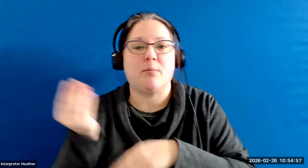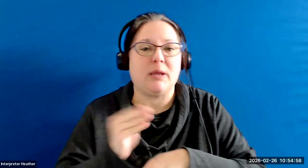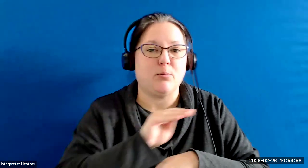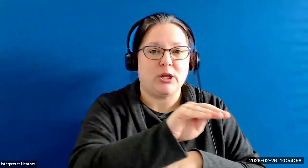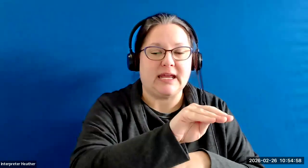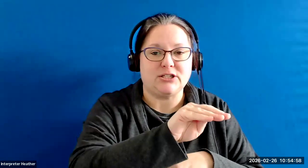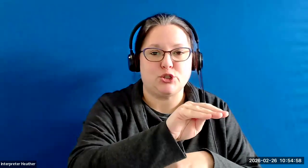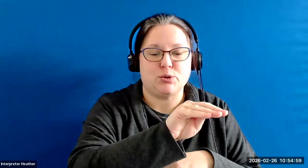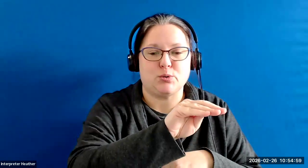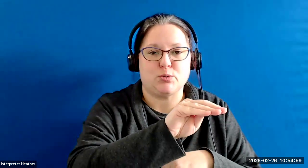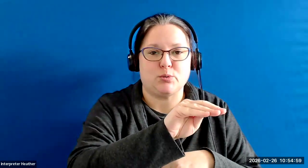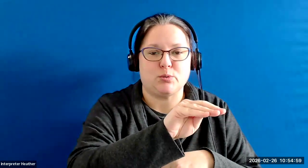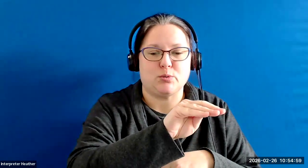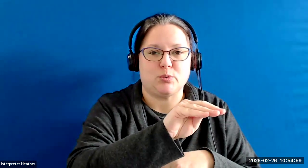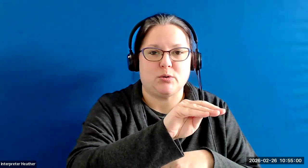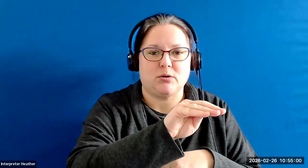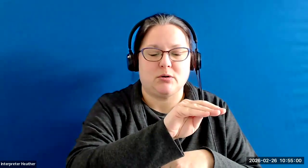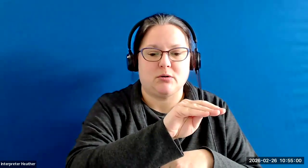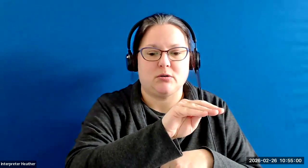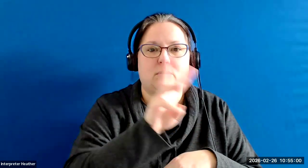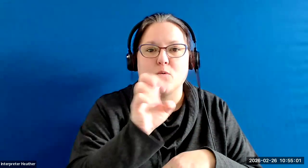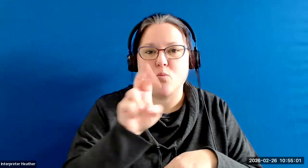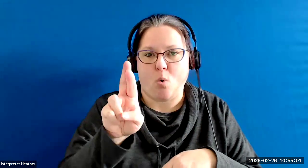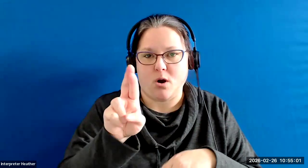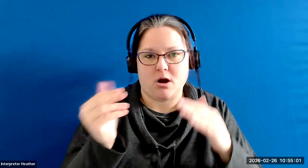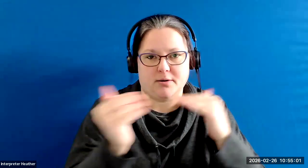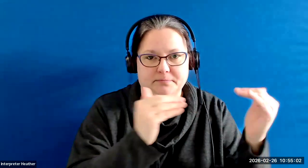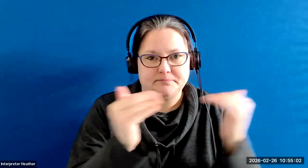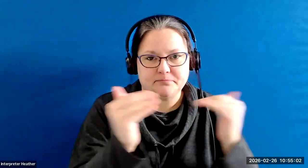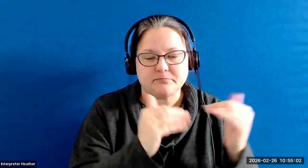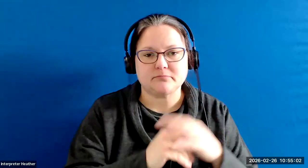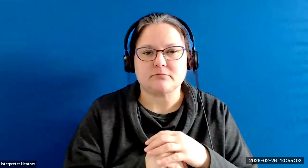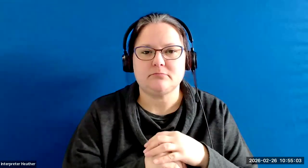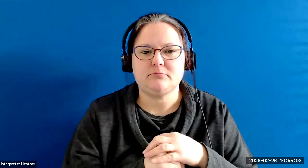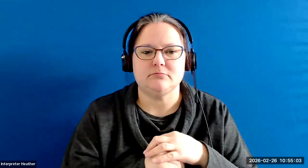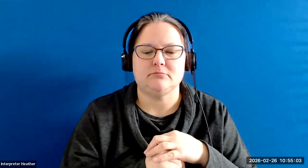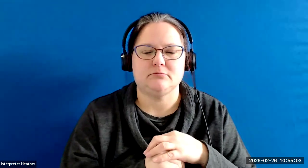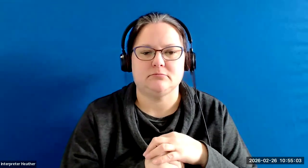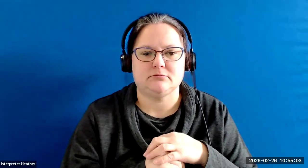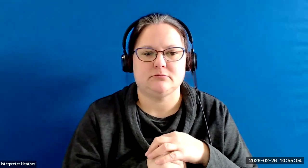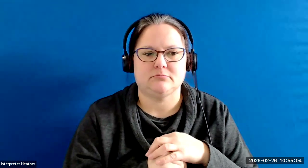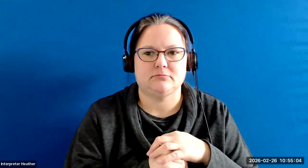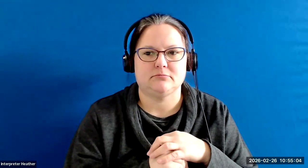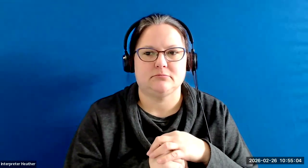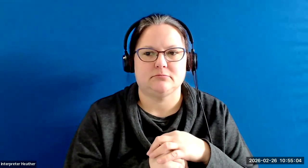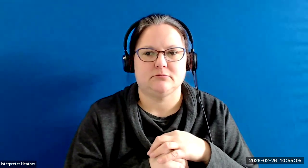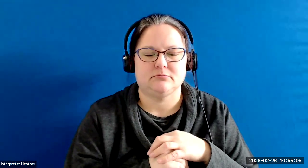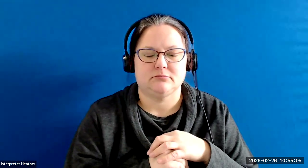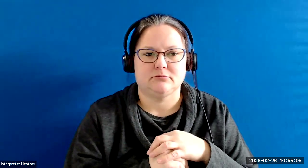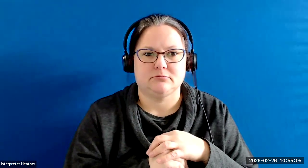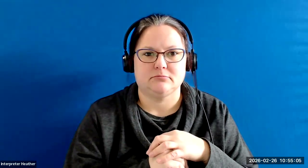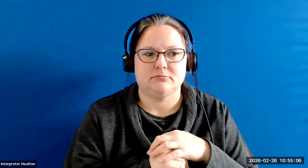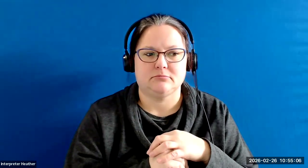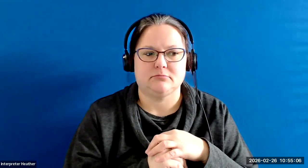funding um, warfare. Um, that